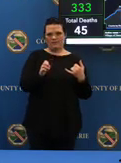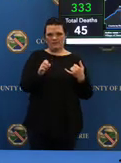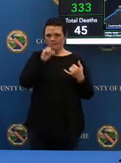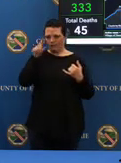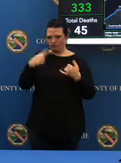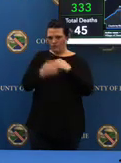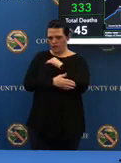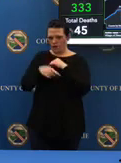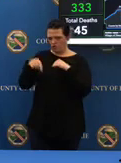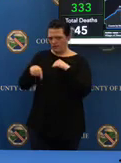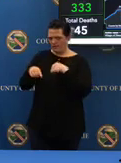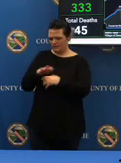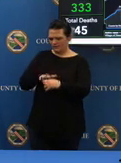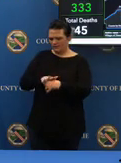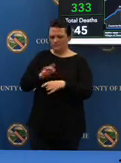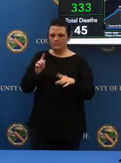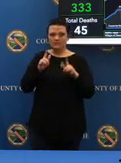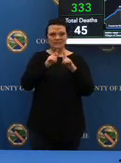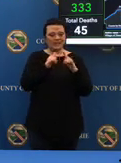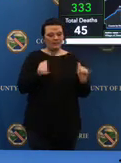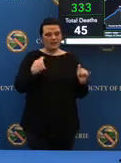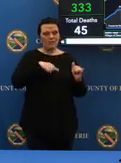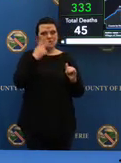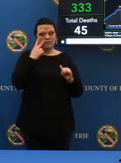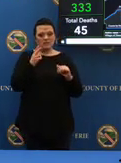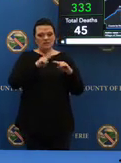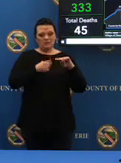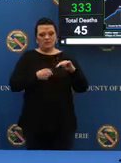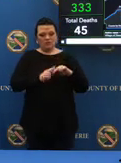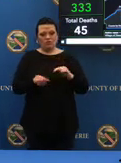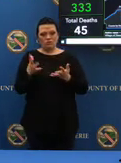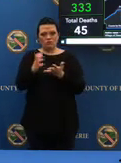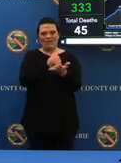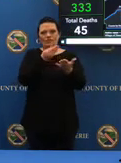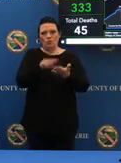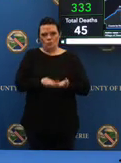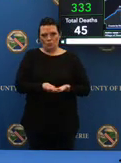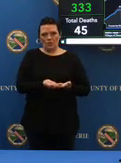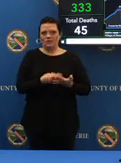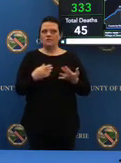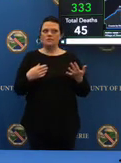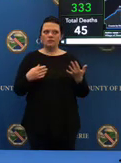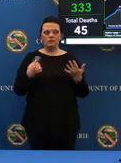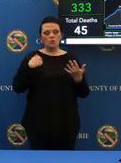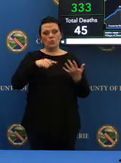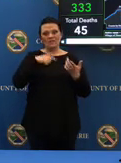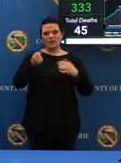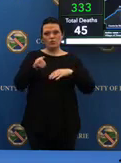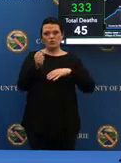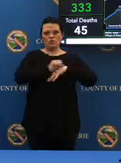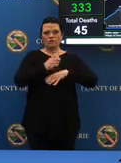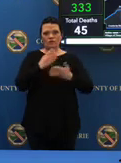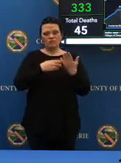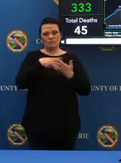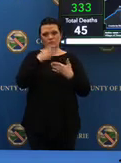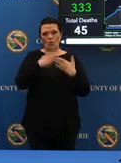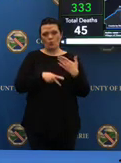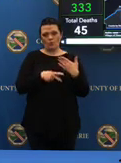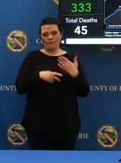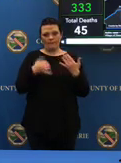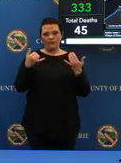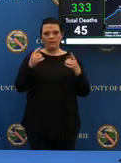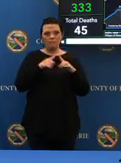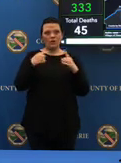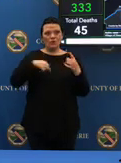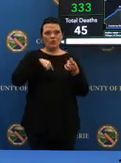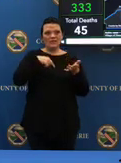region. At the same time, we're seeing decreased revenues, and why we've had to shut down some of our programs, though we are still paying